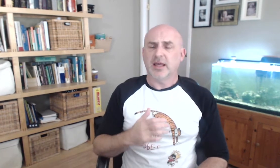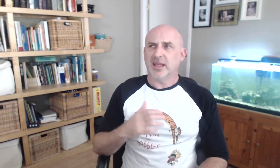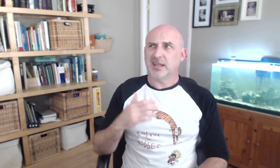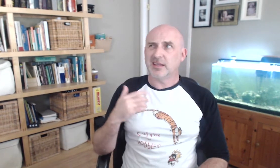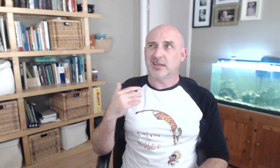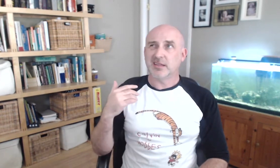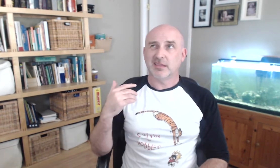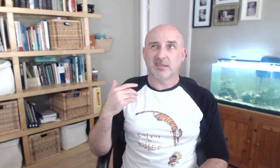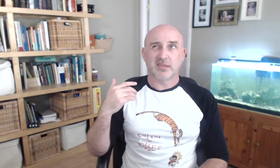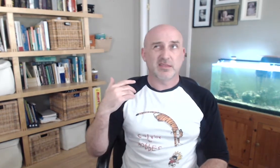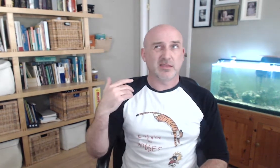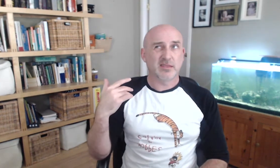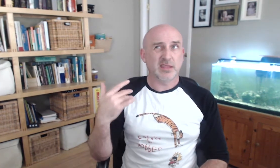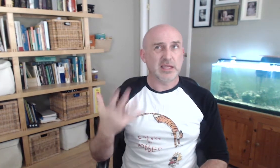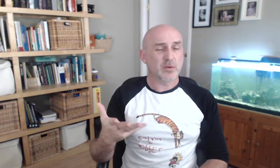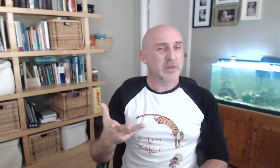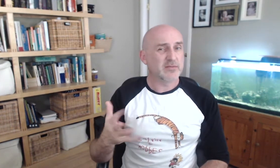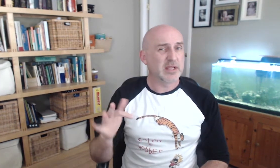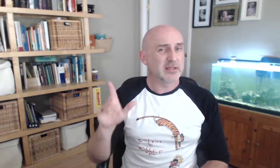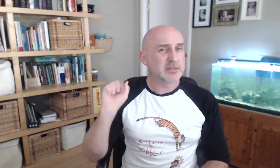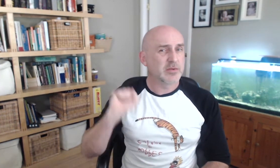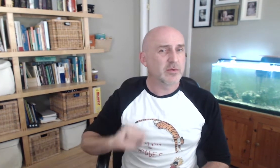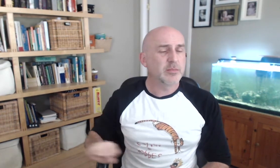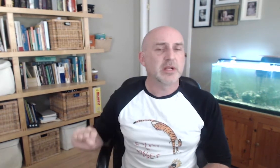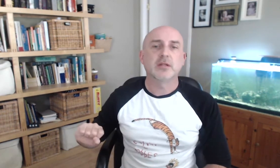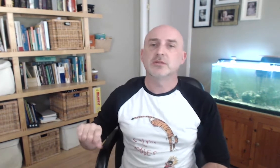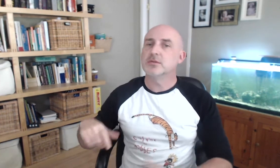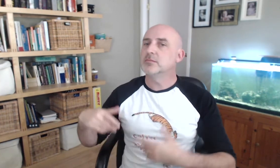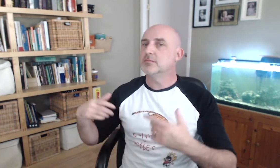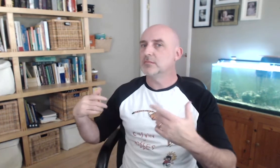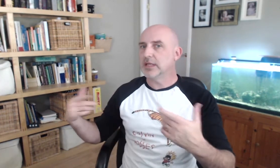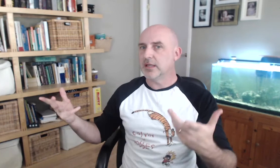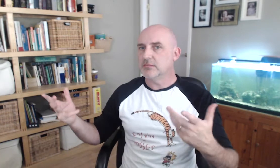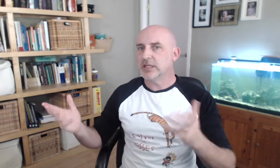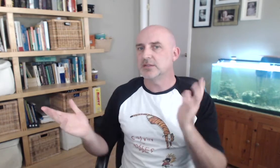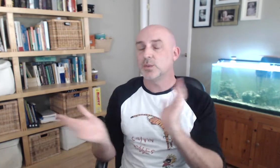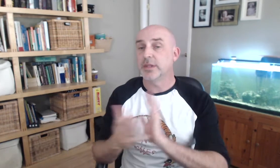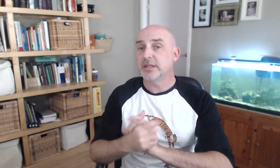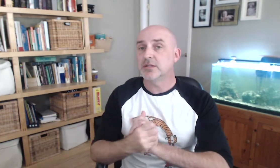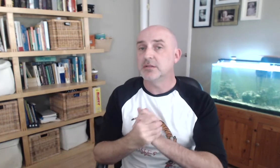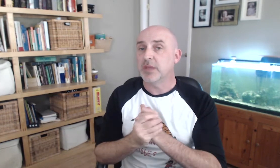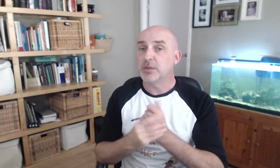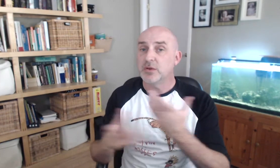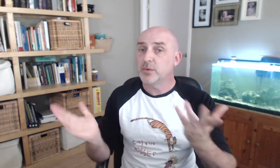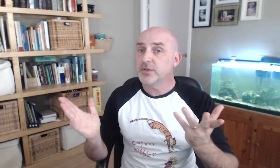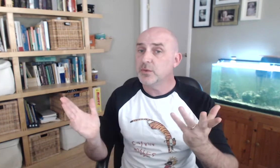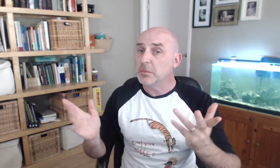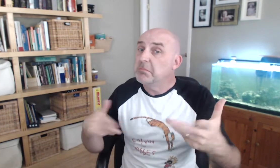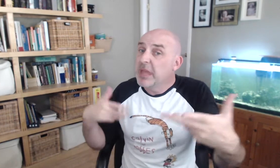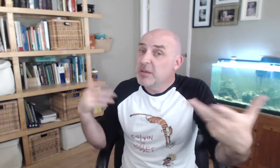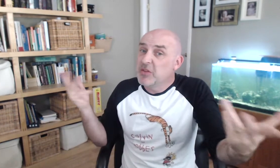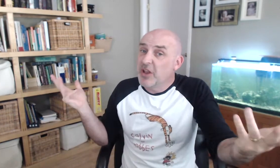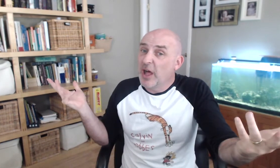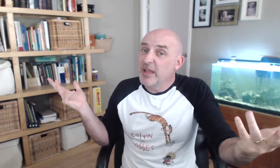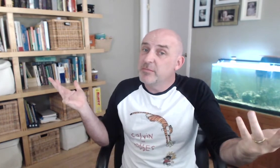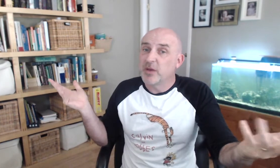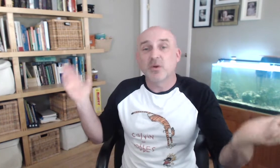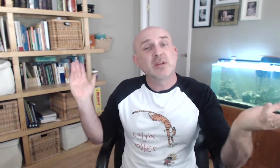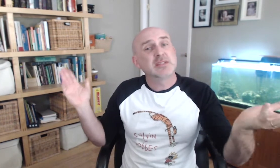I think we've done these before, but I'll do them again because they're related, and maybe they're review and maybe they're not. My